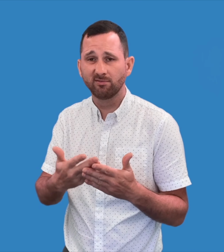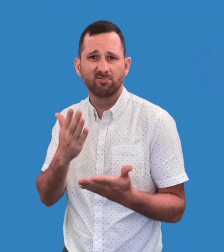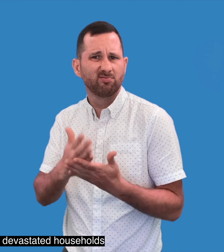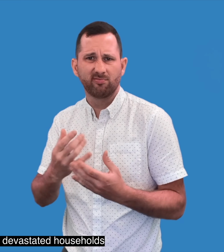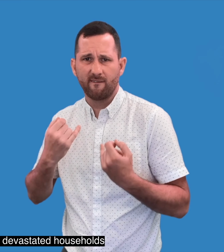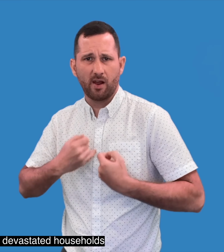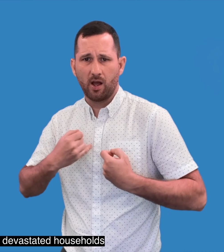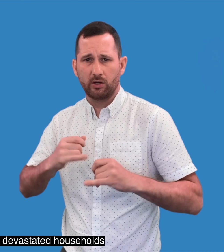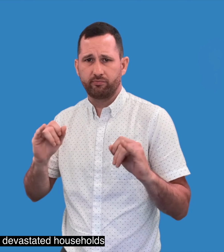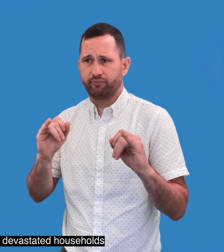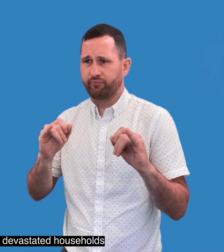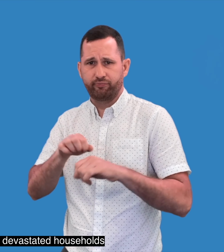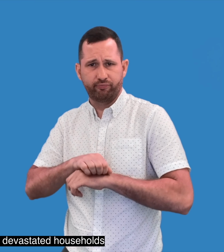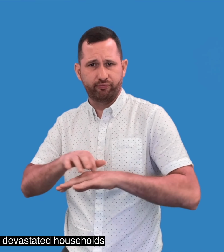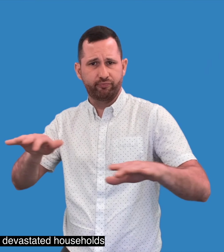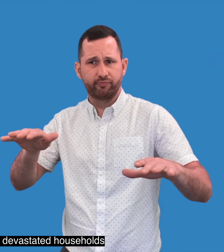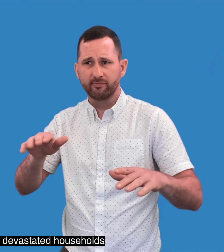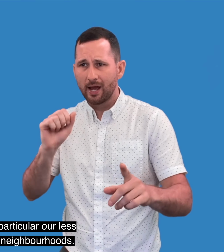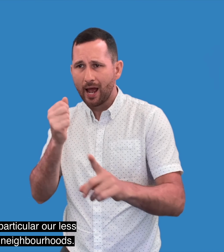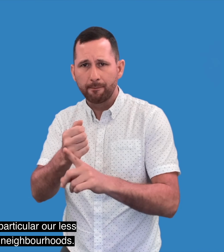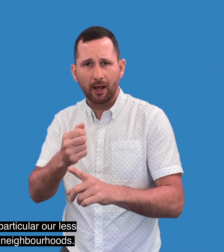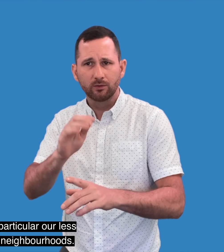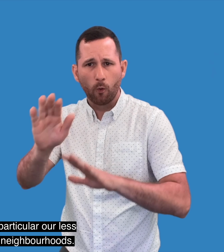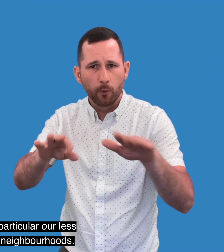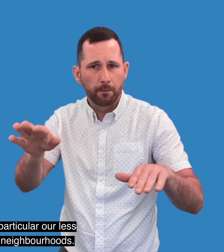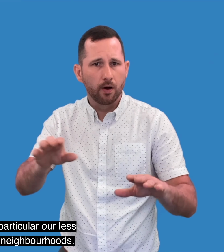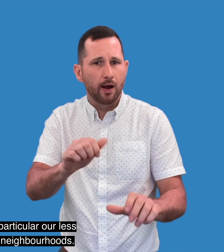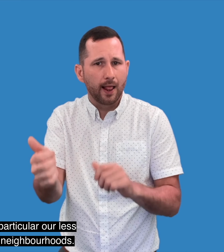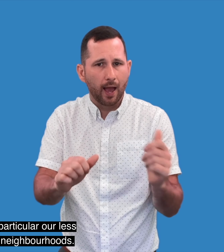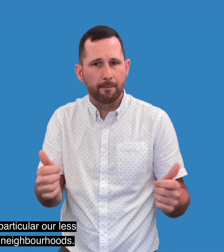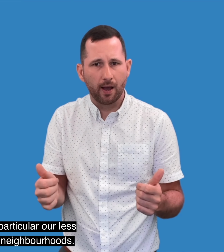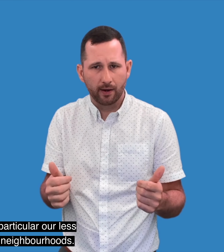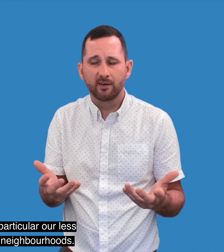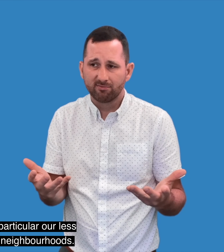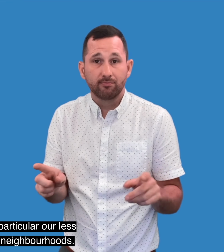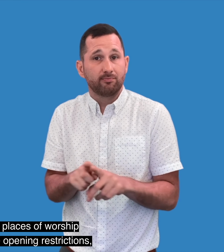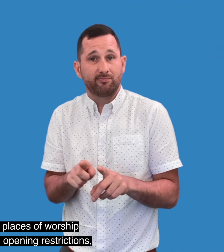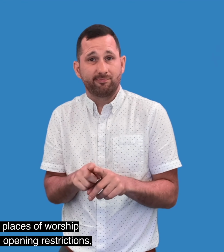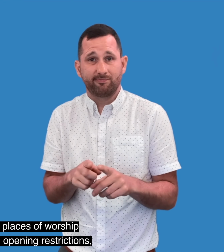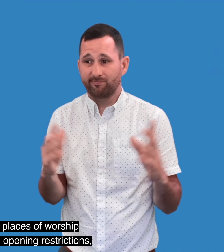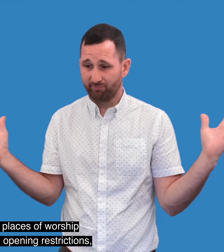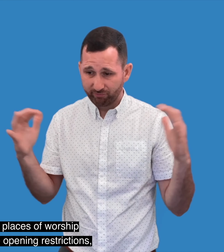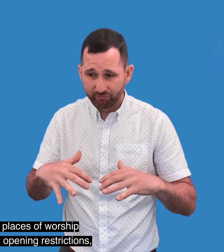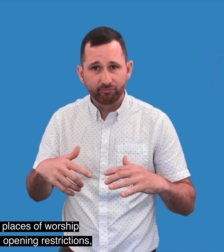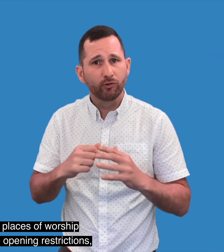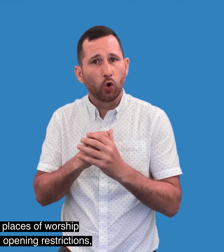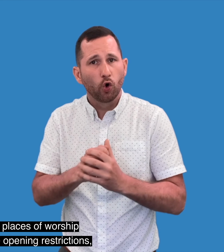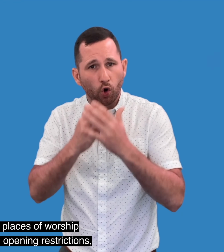The virus has devastated households and in particular our less well-off neighbourhoods. Despite places of worship facing